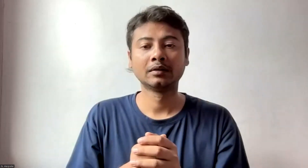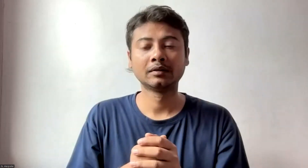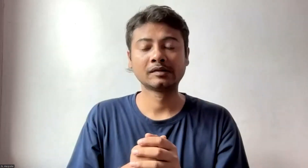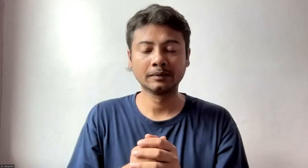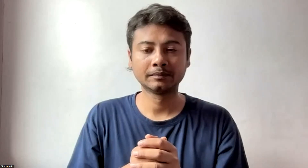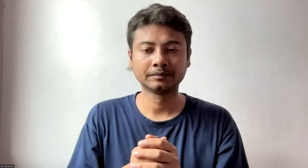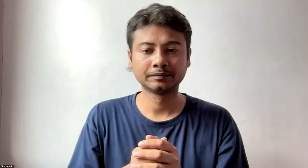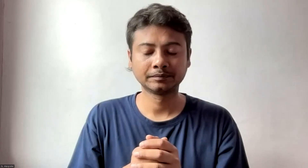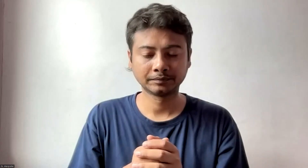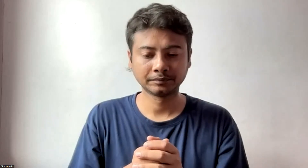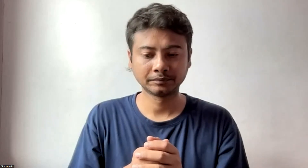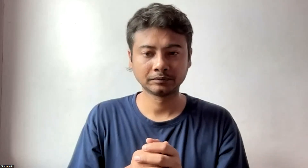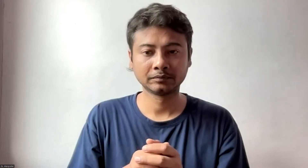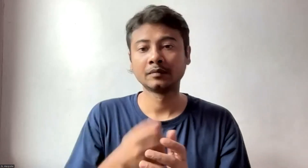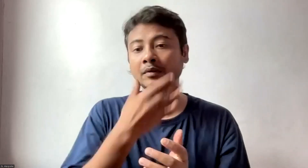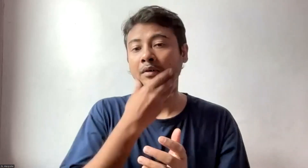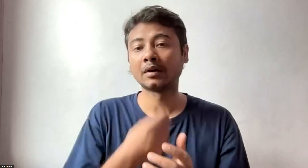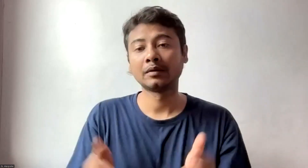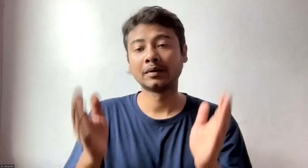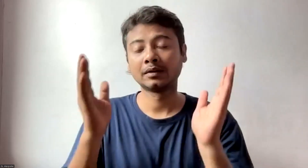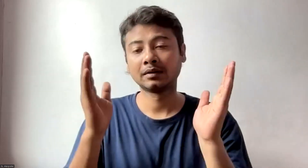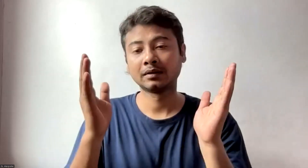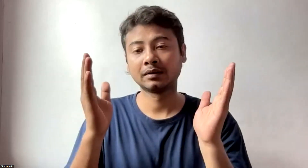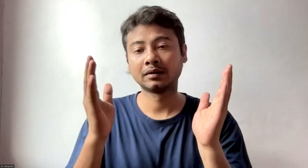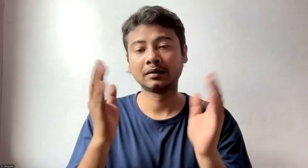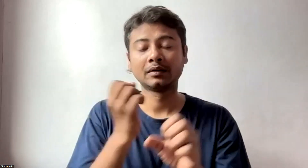Shri Advaita Gadadhara,